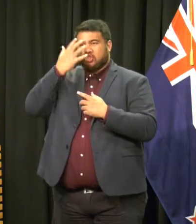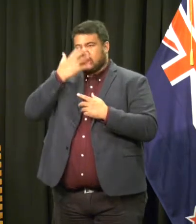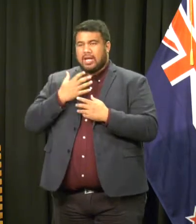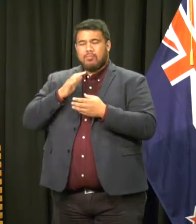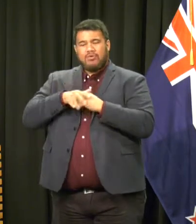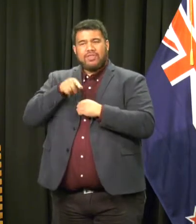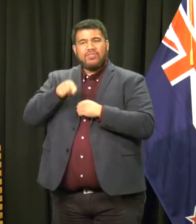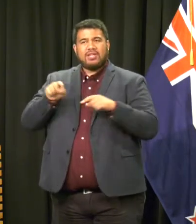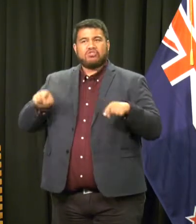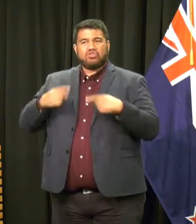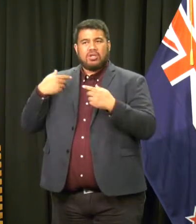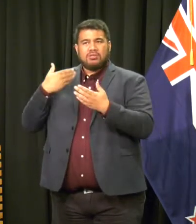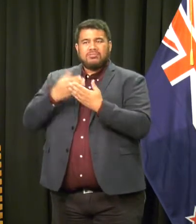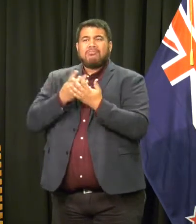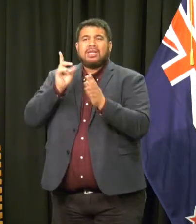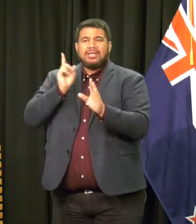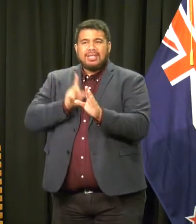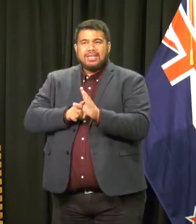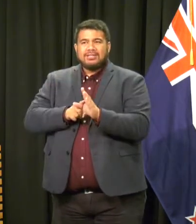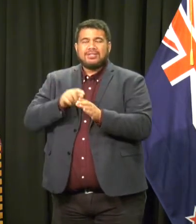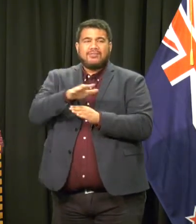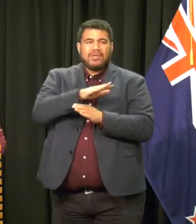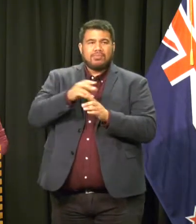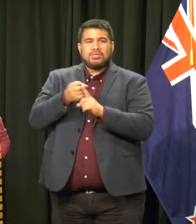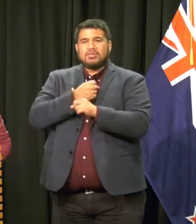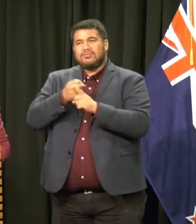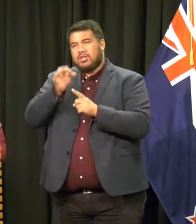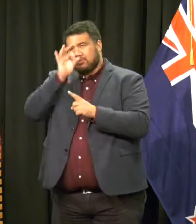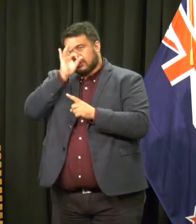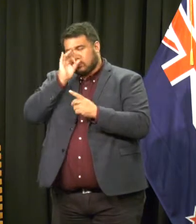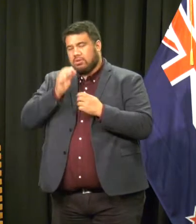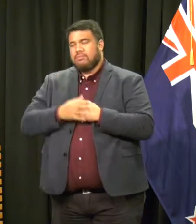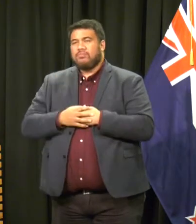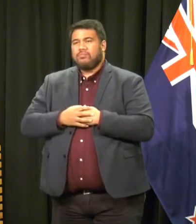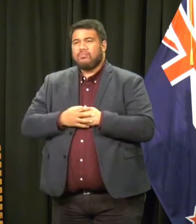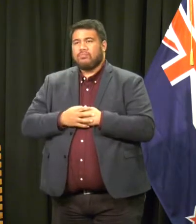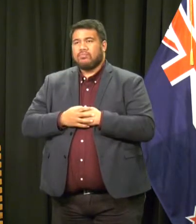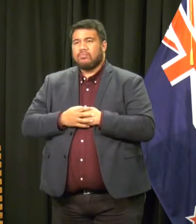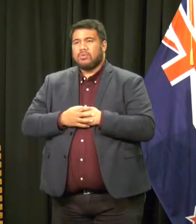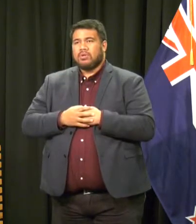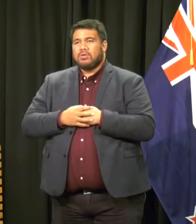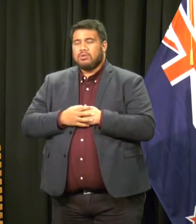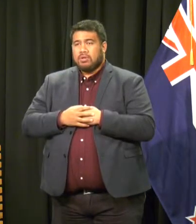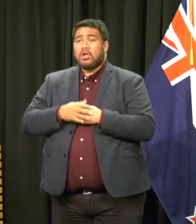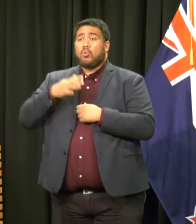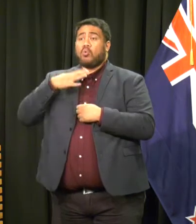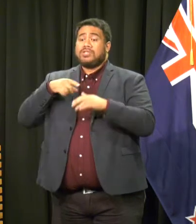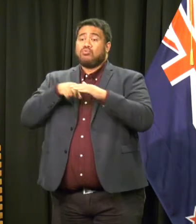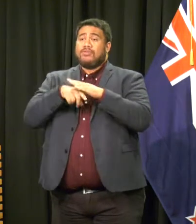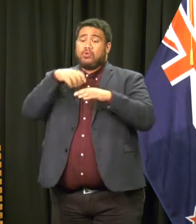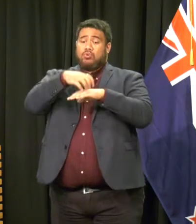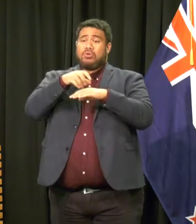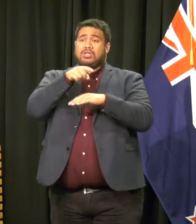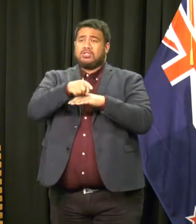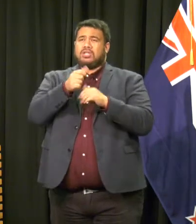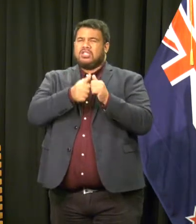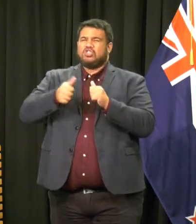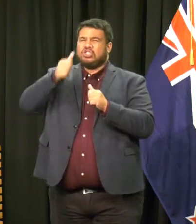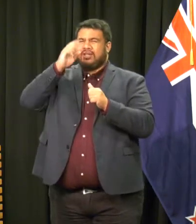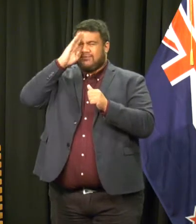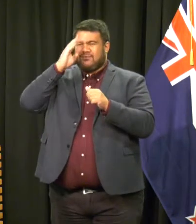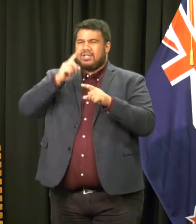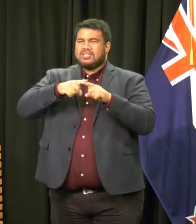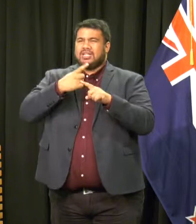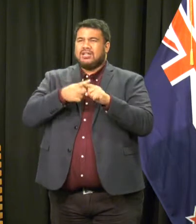long-term challenges, that of family and sexual violence. As the Chief Executive of Women's Refuge, Dr. Anne Jury, said of the